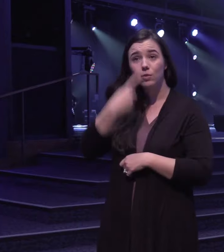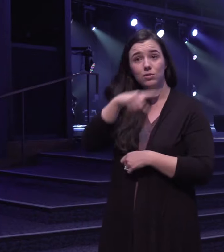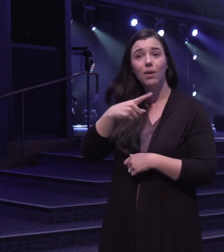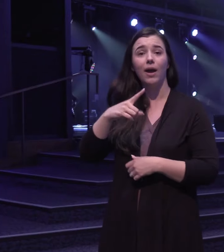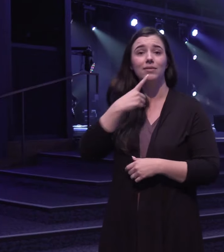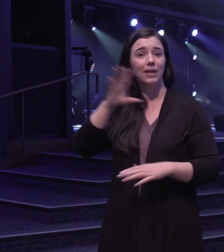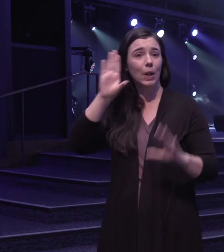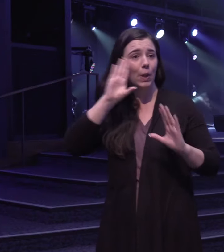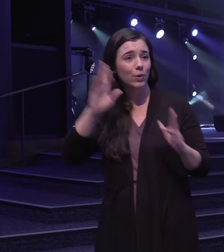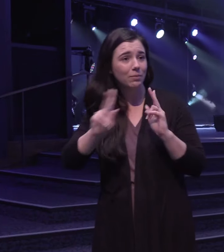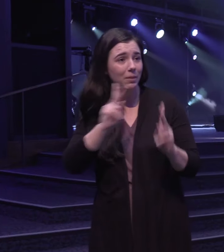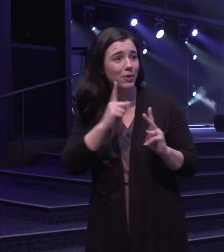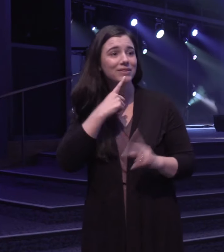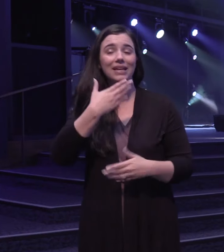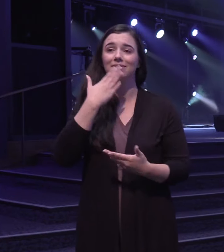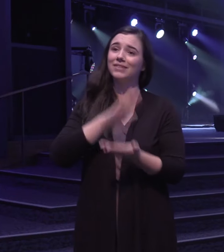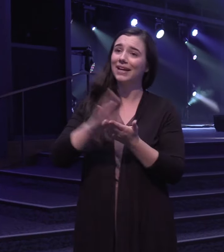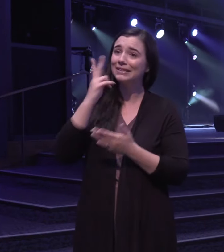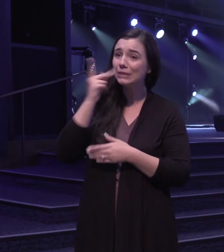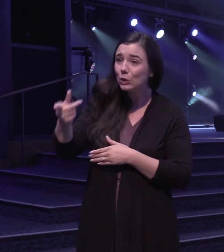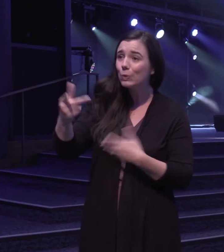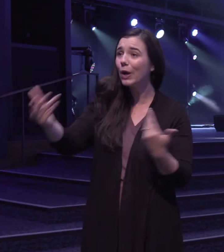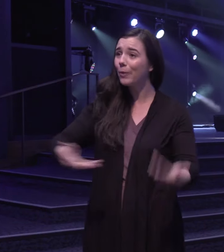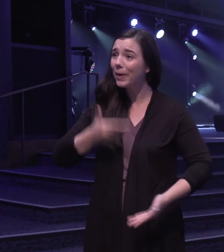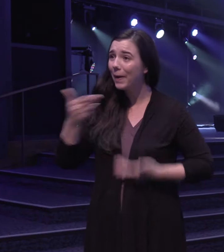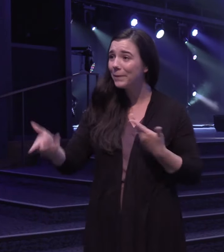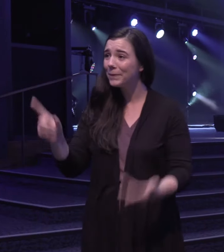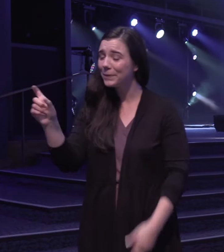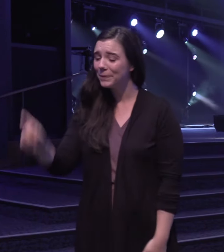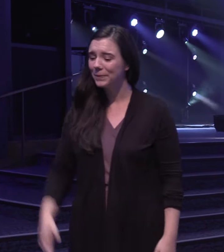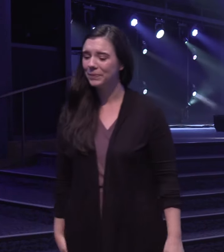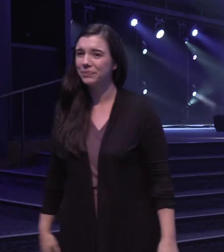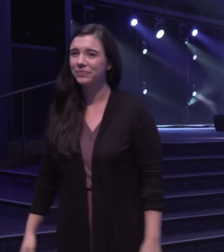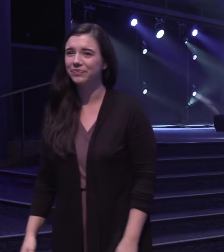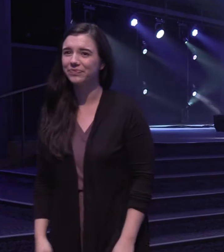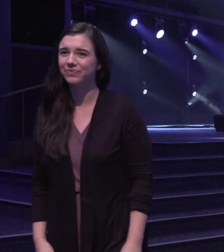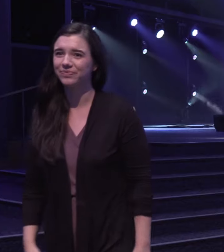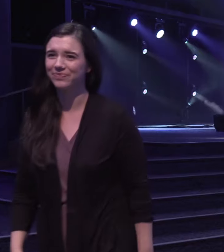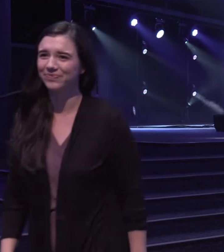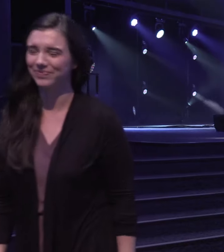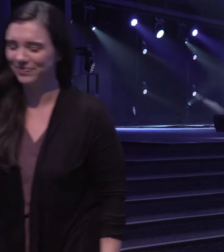shake someone's hand and tell them it's good to see them. And I just want to welcome you all to Gateway Church.